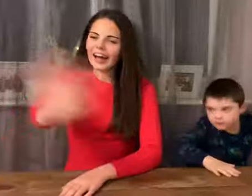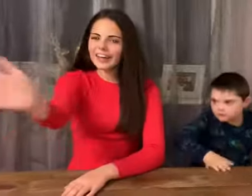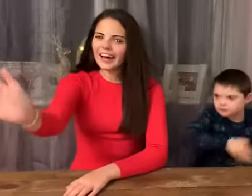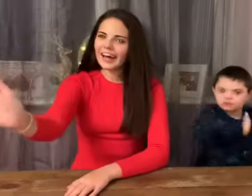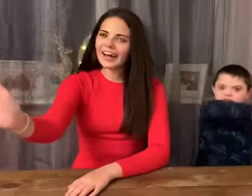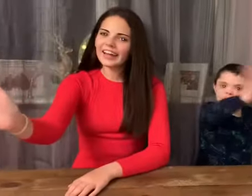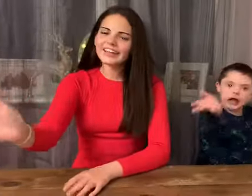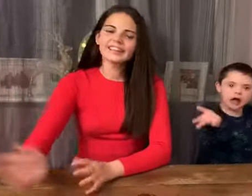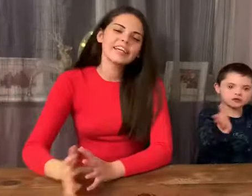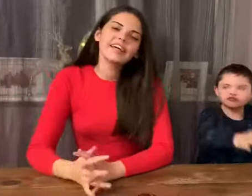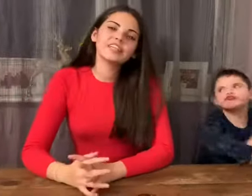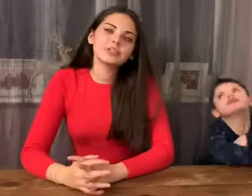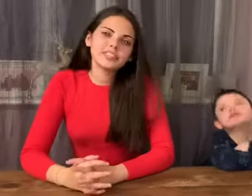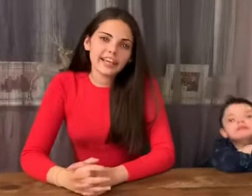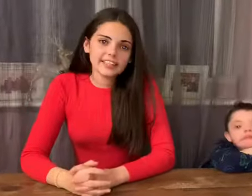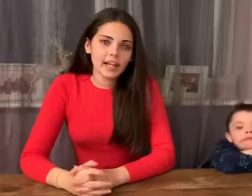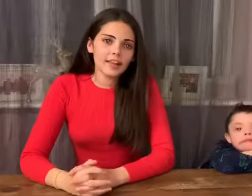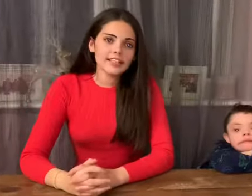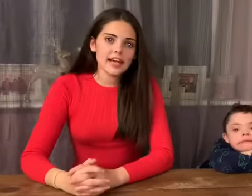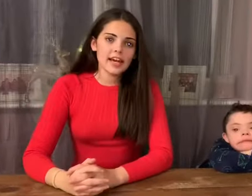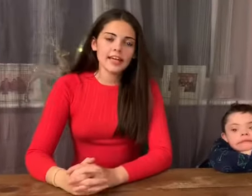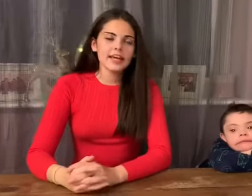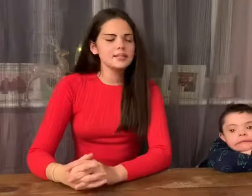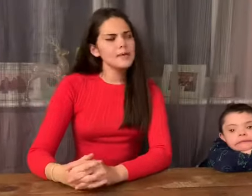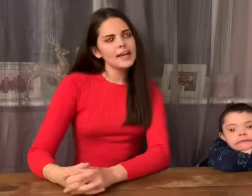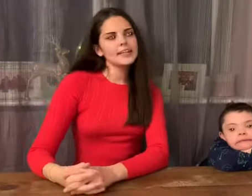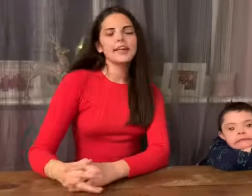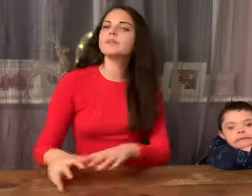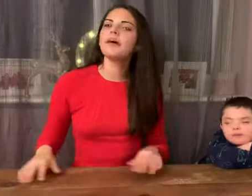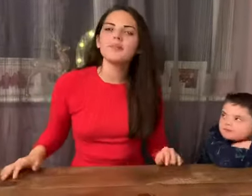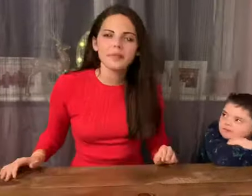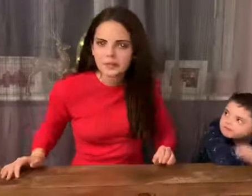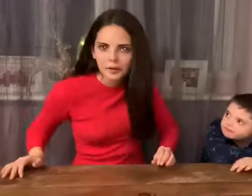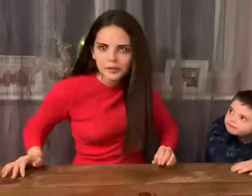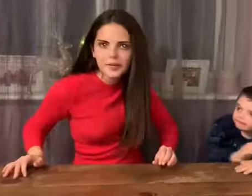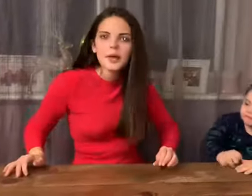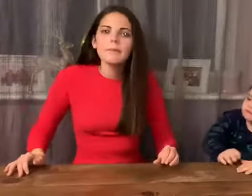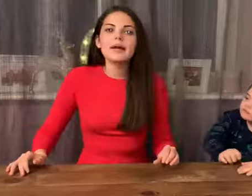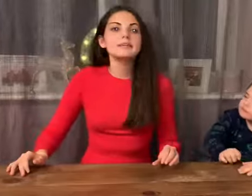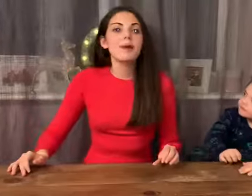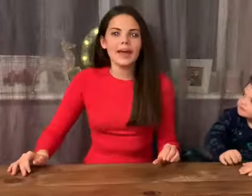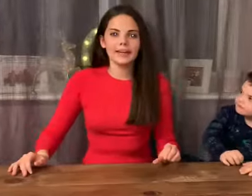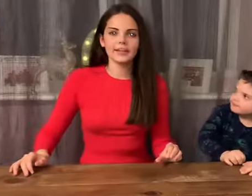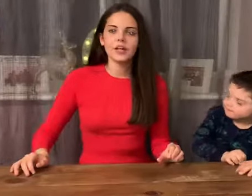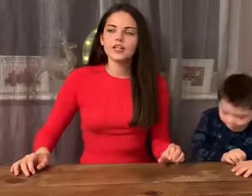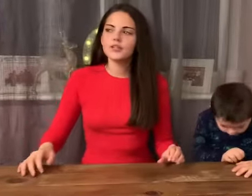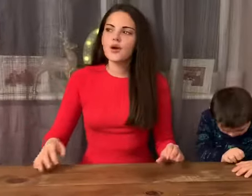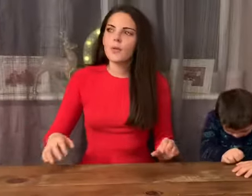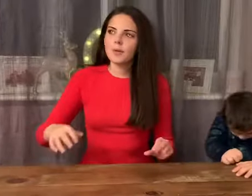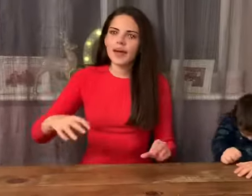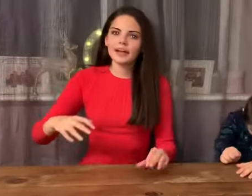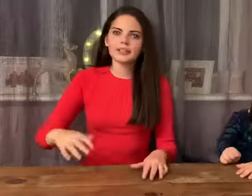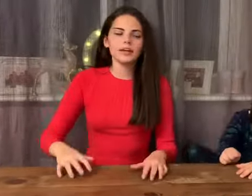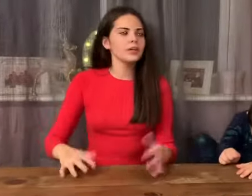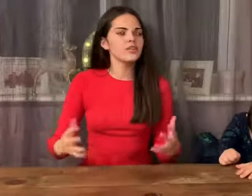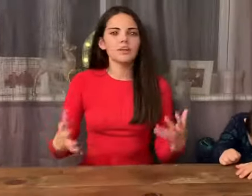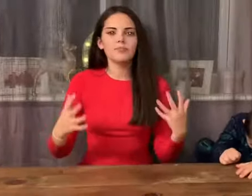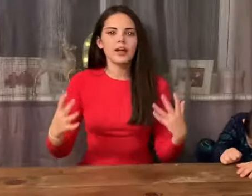Hi guys! So today's sign of the day is basically, it's a bit of a weird one, but it's pain. So pain is like, when you think of pain, you're